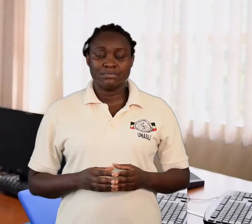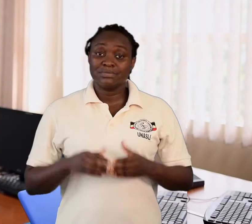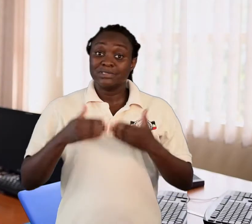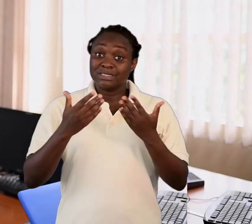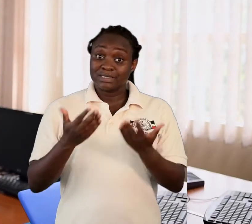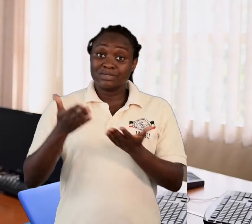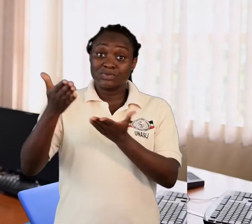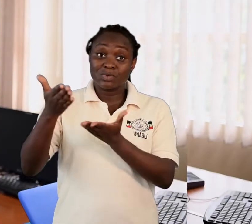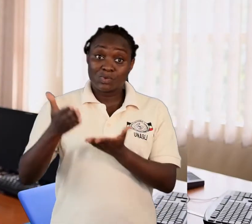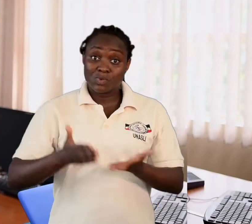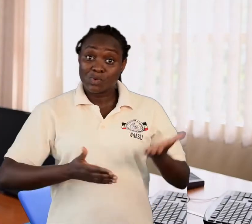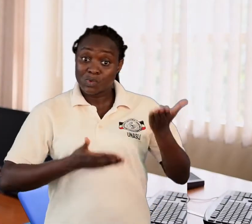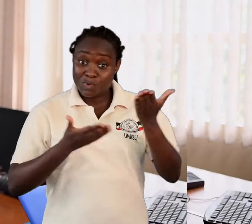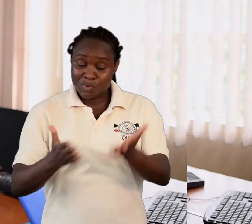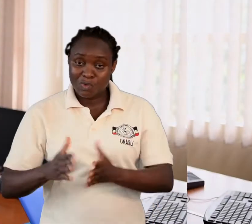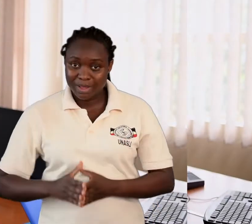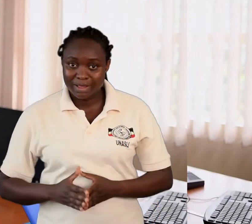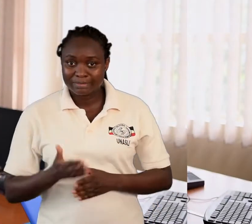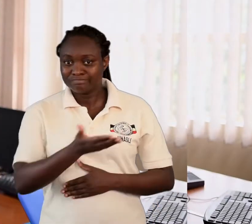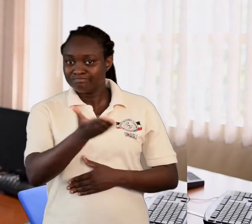you are welcome, dear learner.